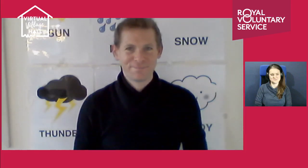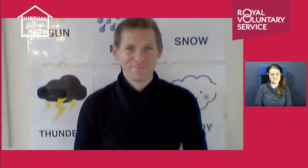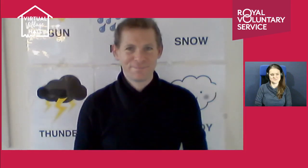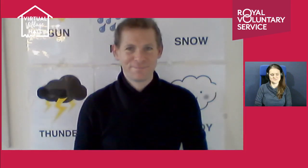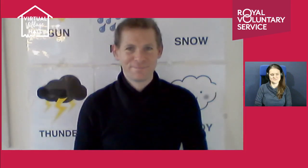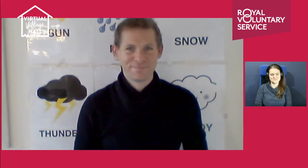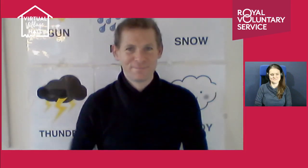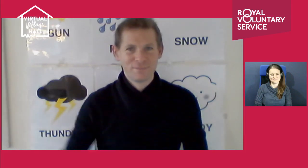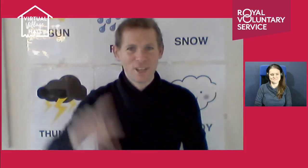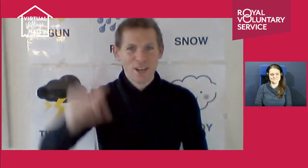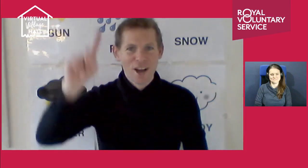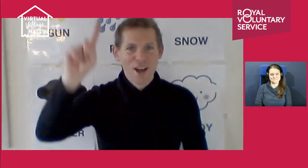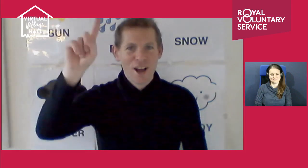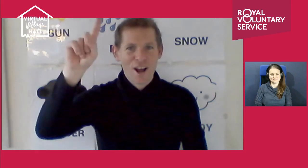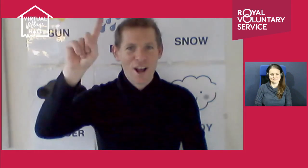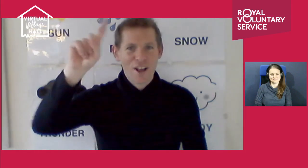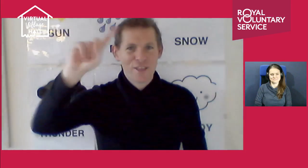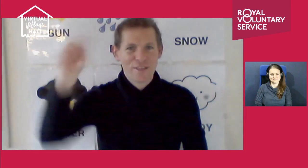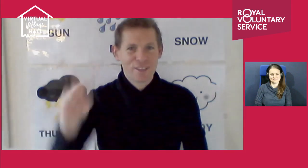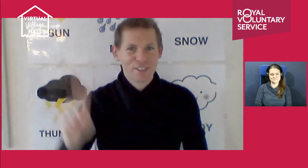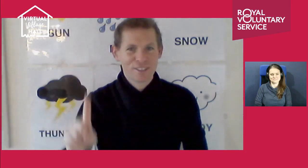Thunder.